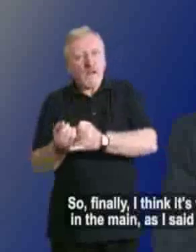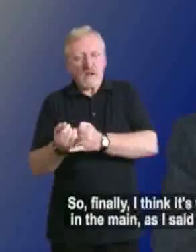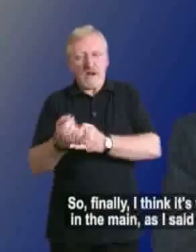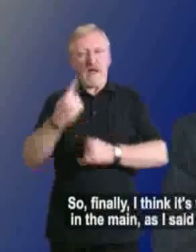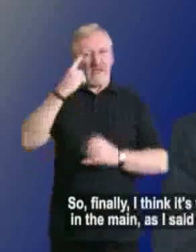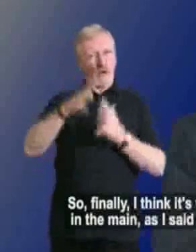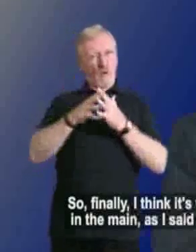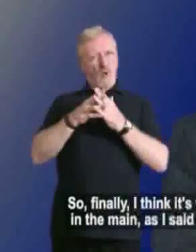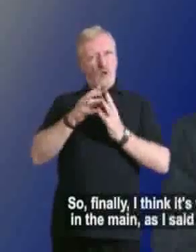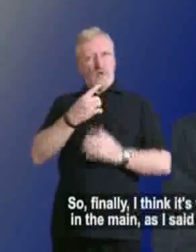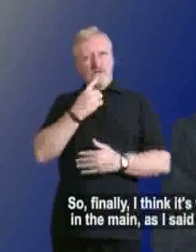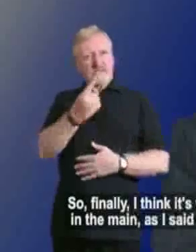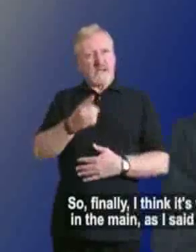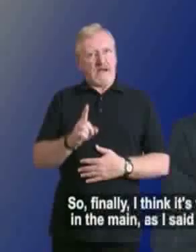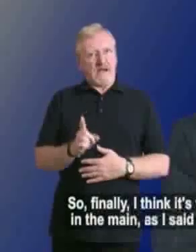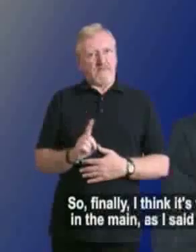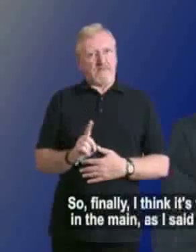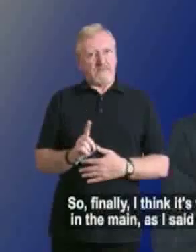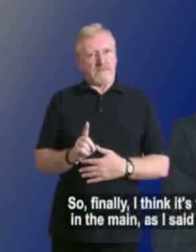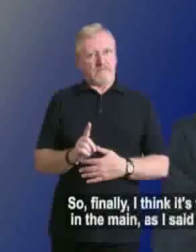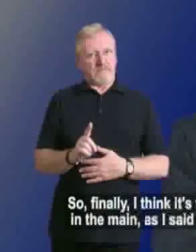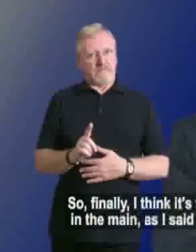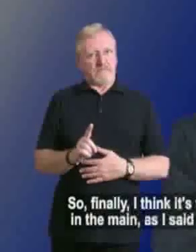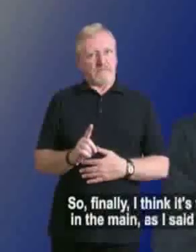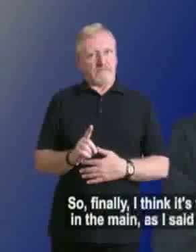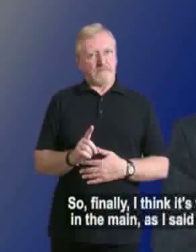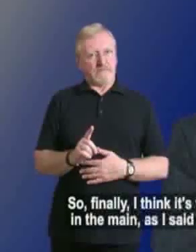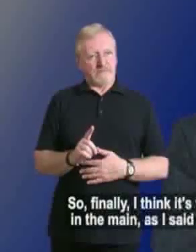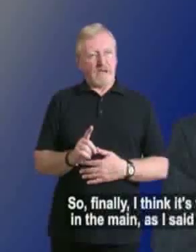finally, I think it's worth saying that